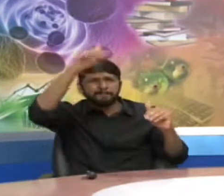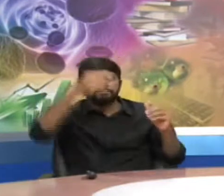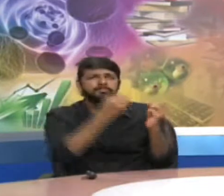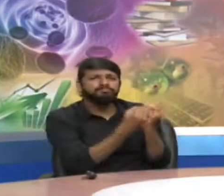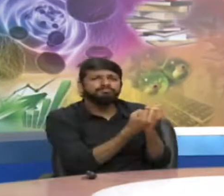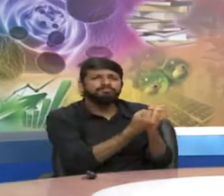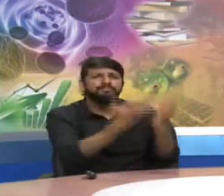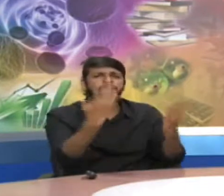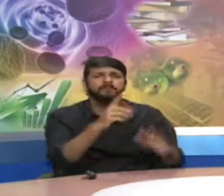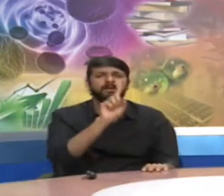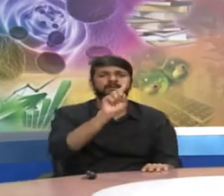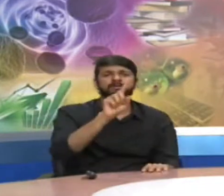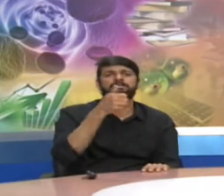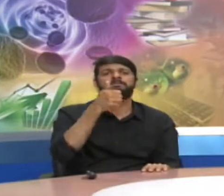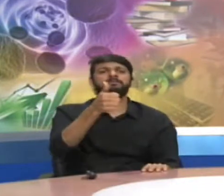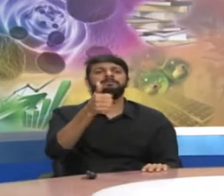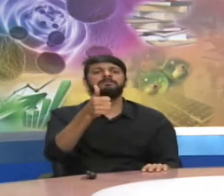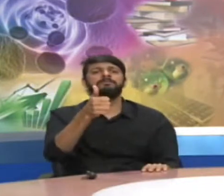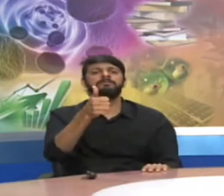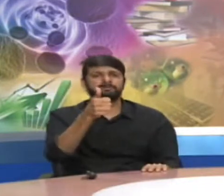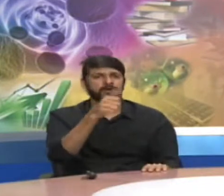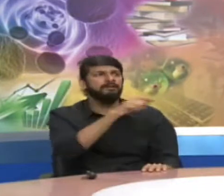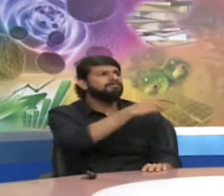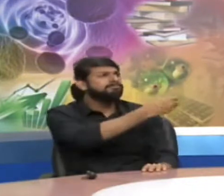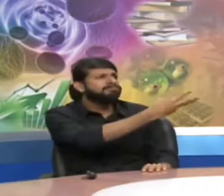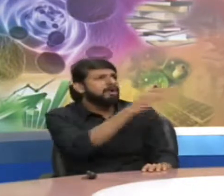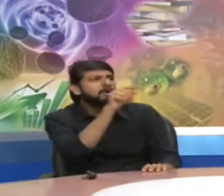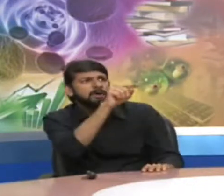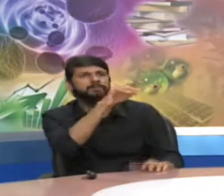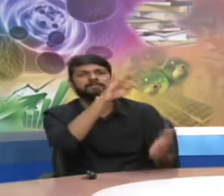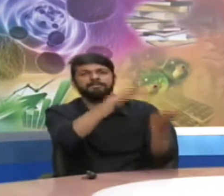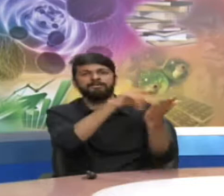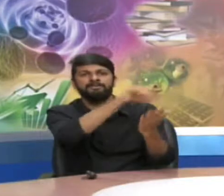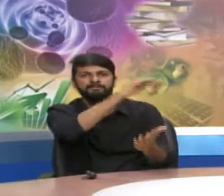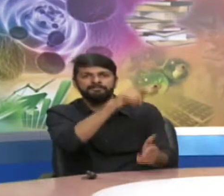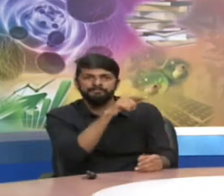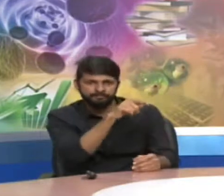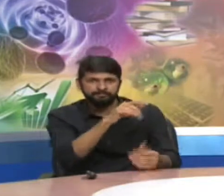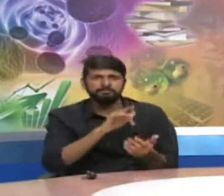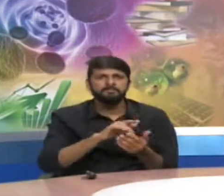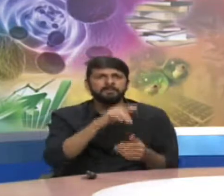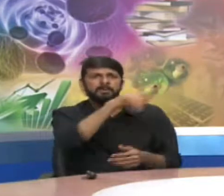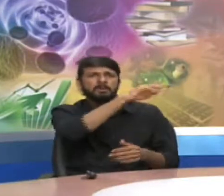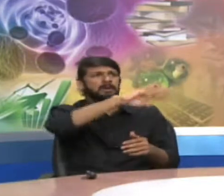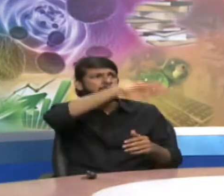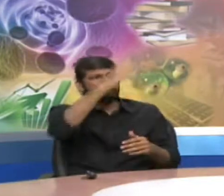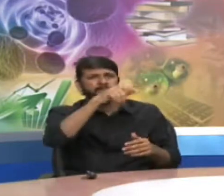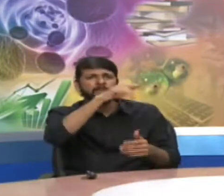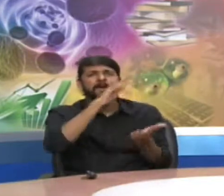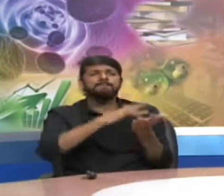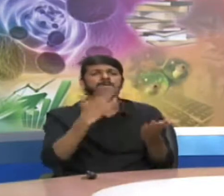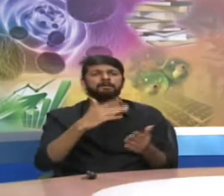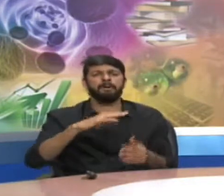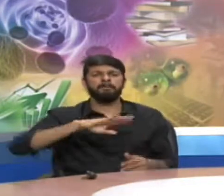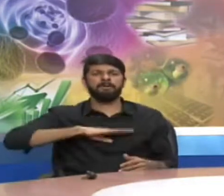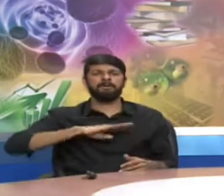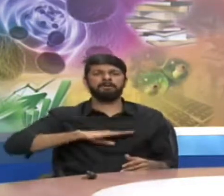AD. The location was Cave 16, Ajanta, Maharashtra.